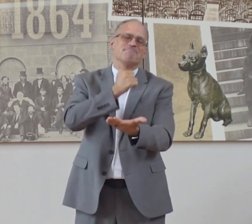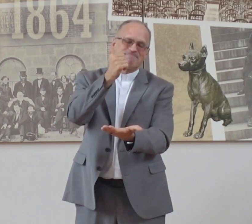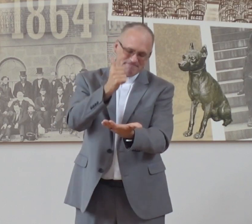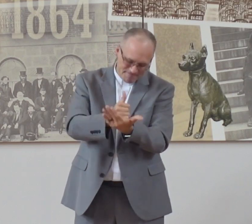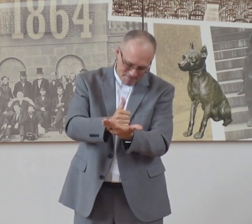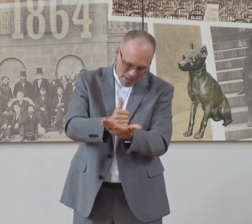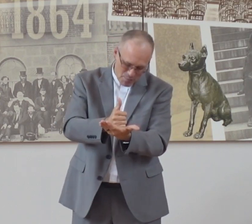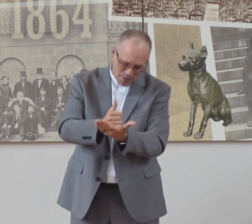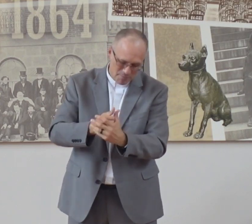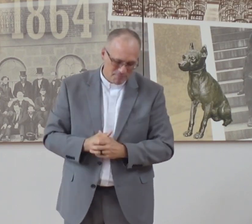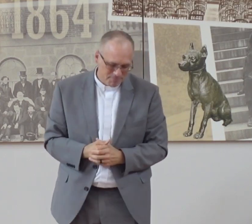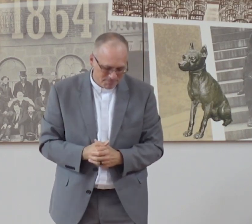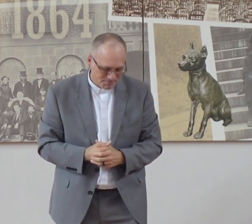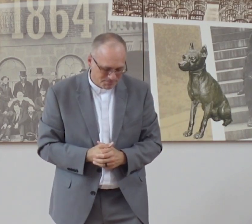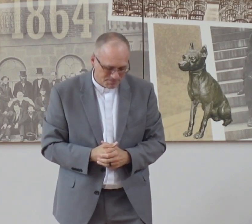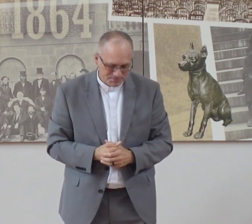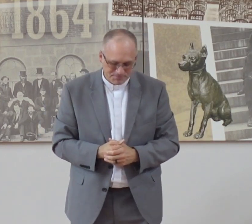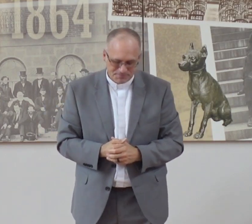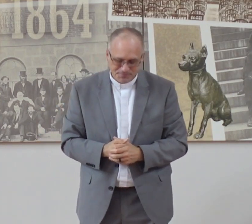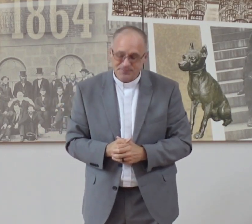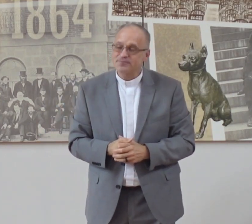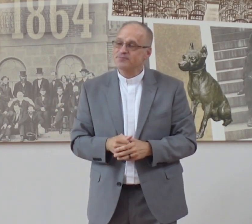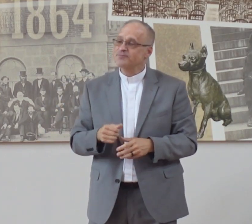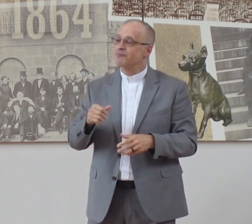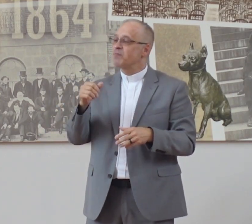Zoom, thank you so much. Amen.